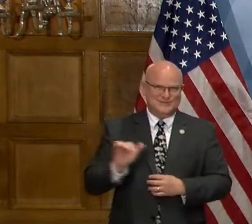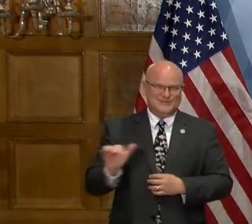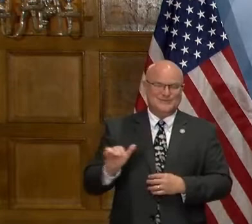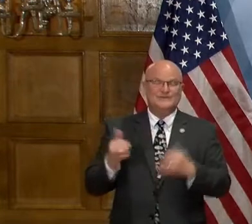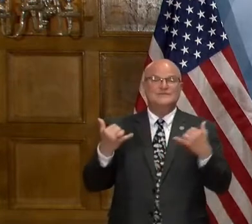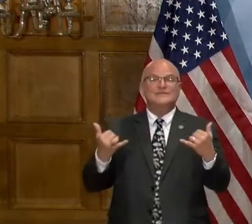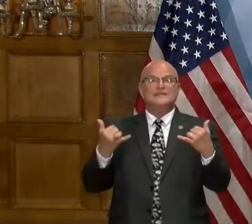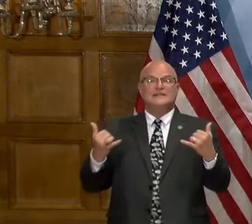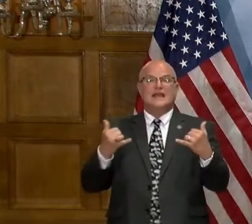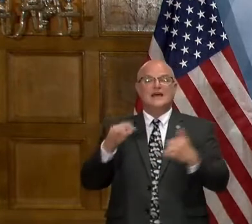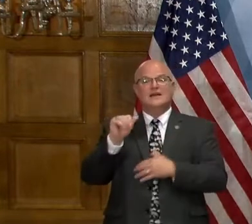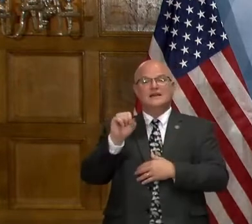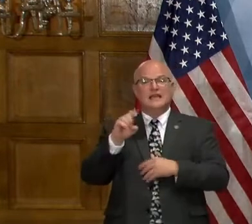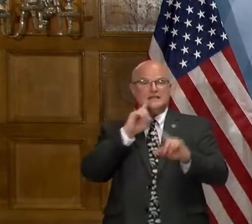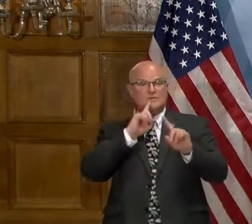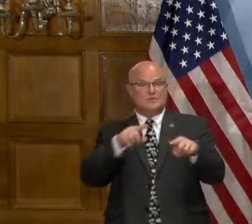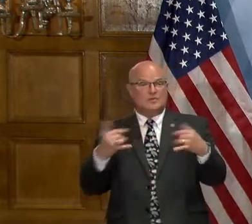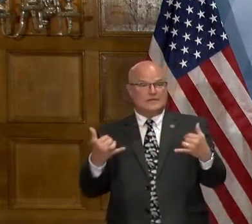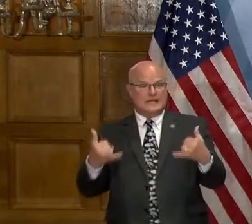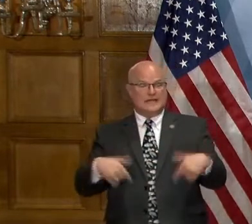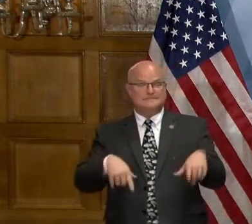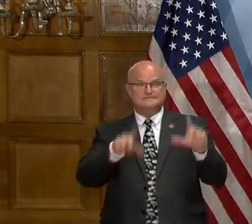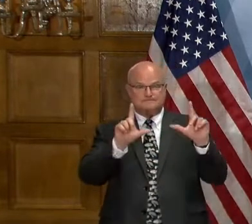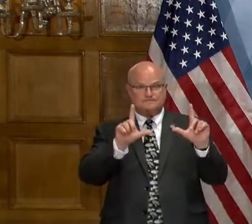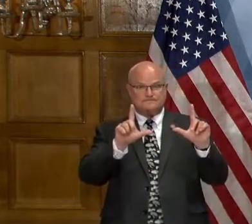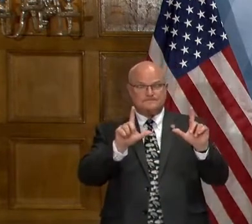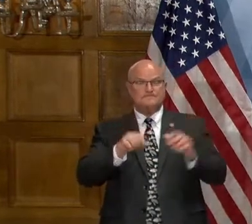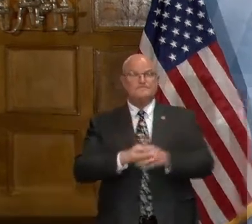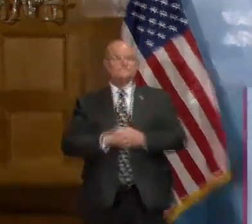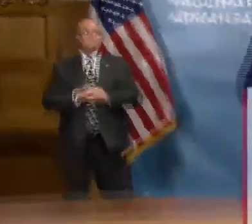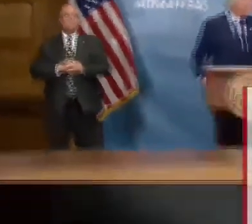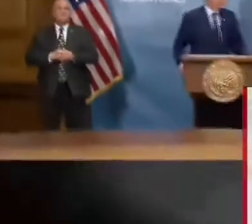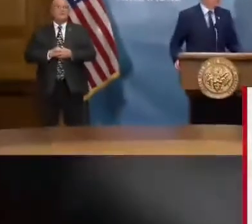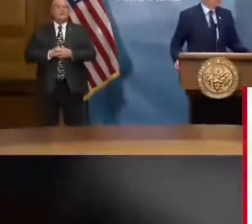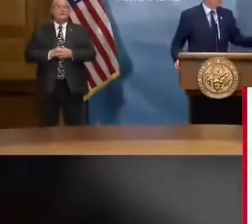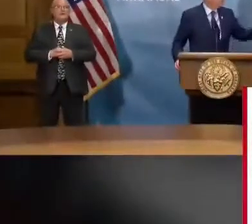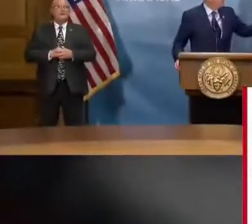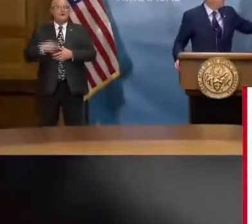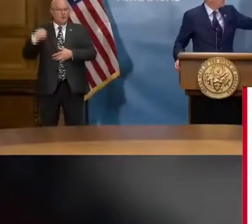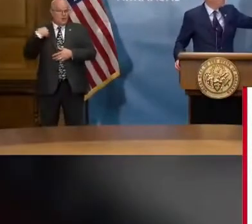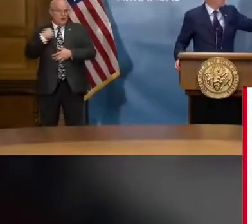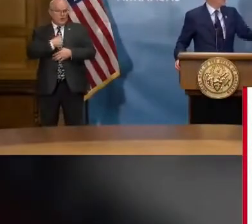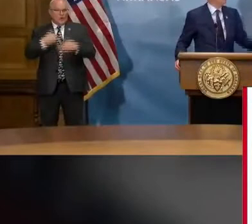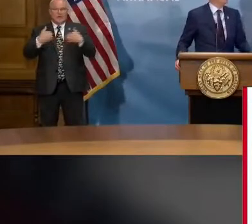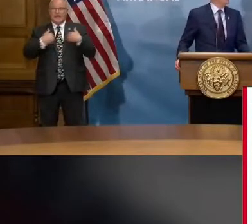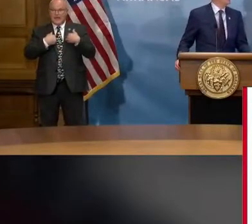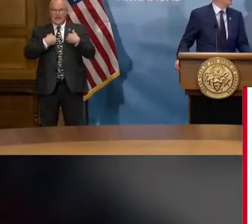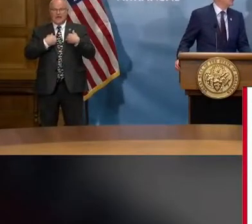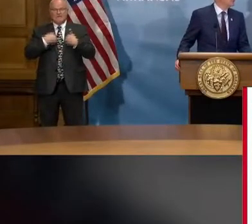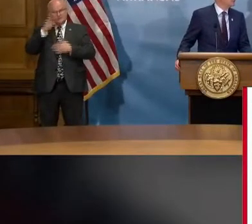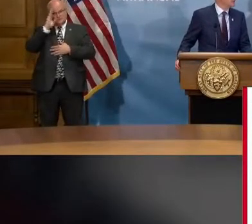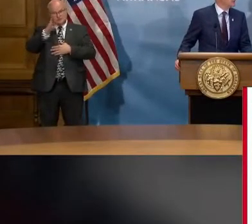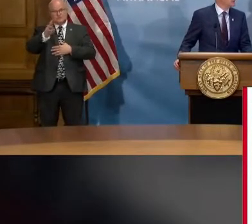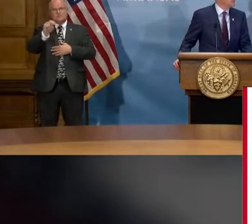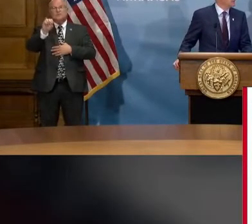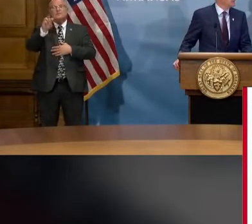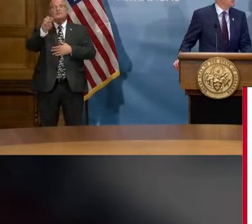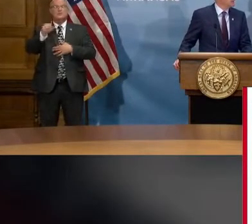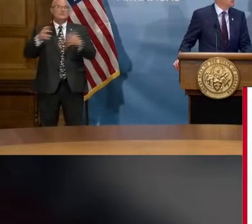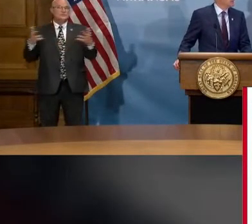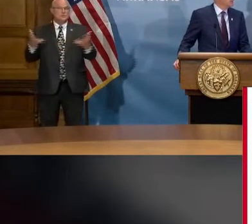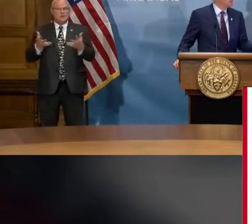to our case report today. And we have straight to the news is